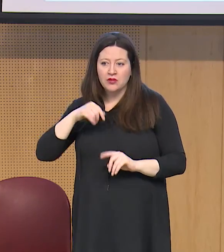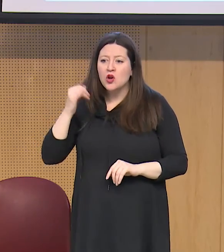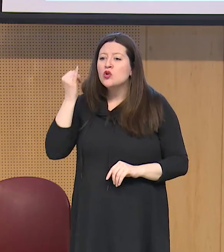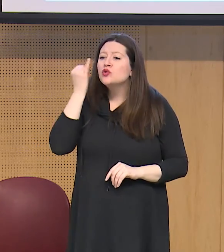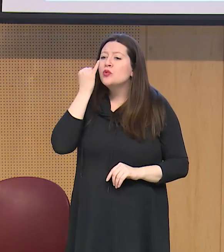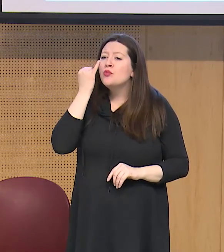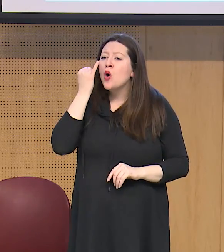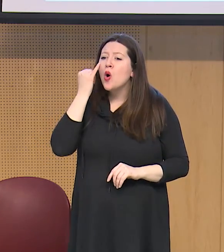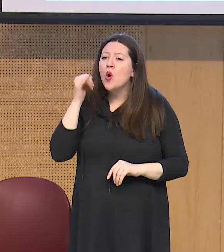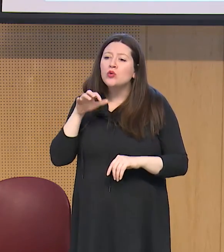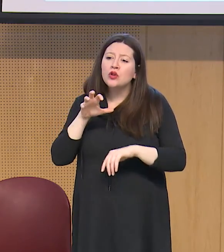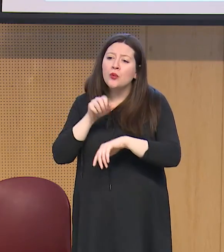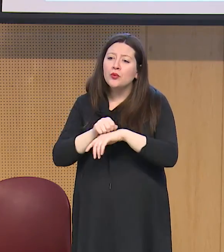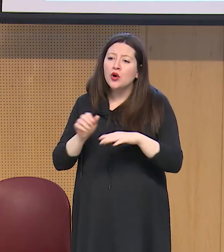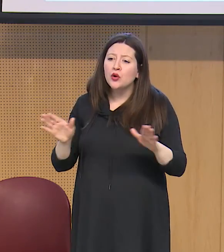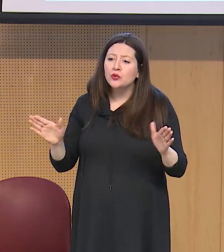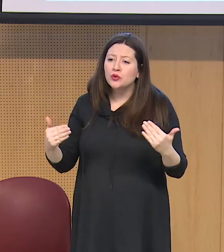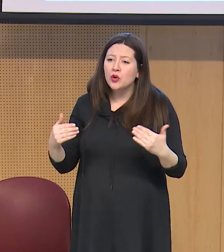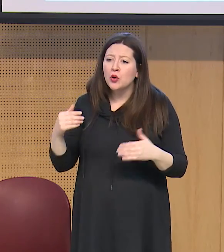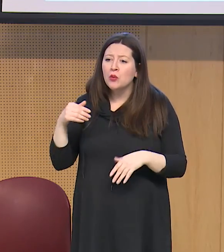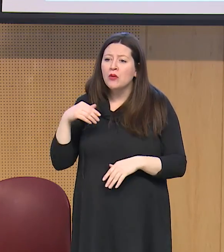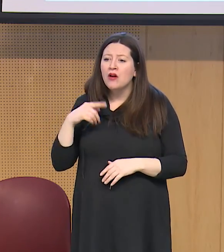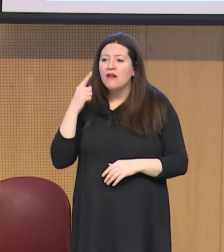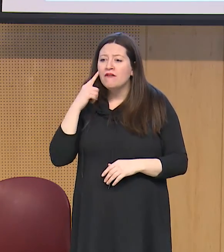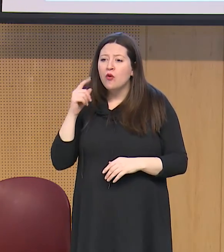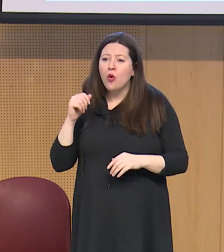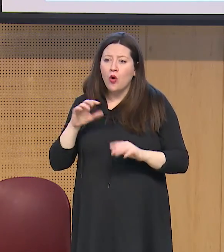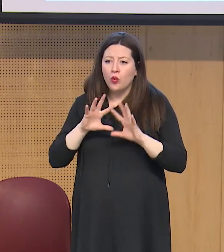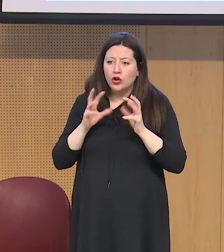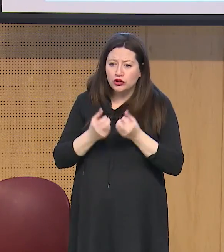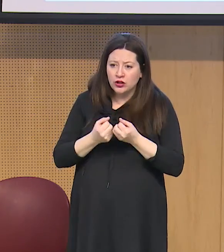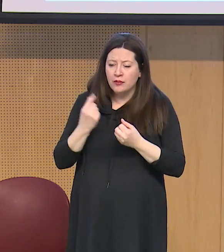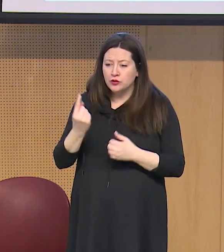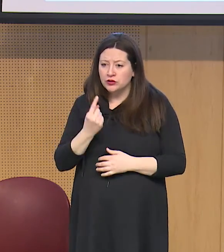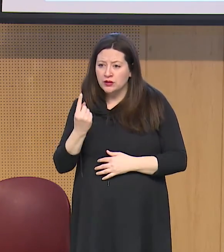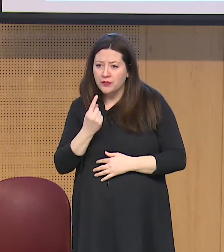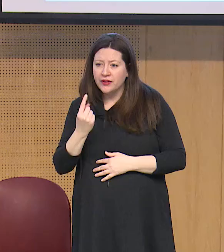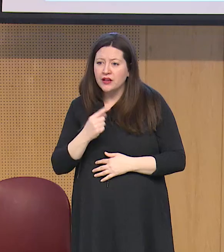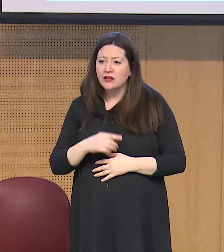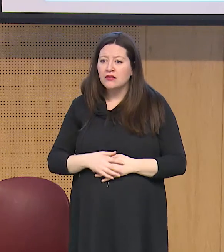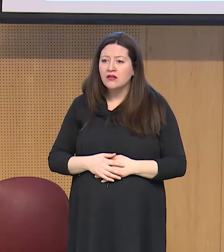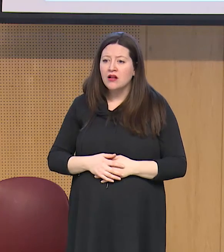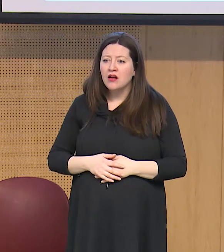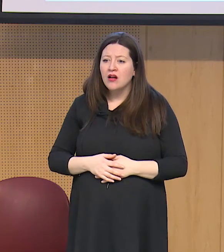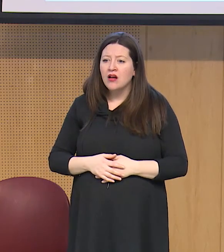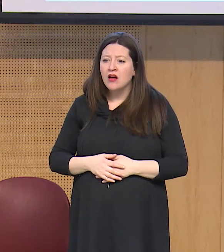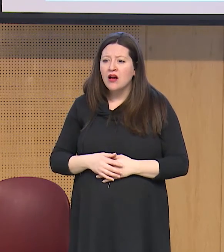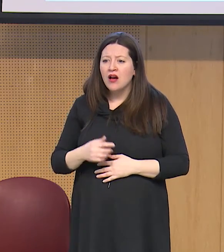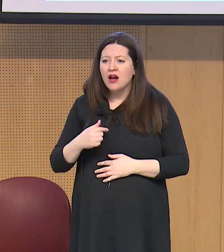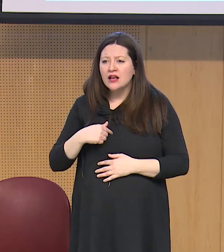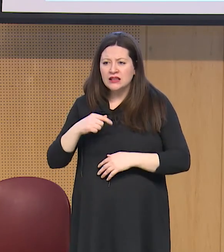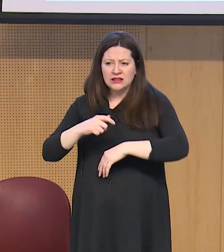Marissa. Suppose I book a room for a workshop or something like that.